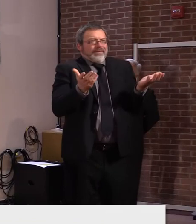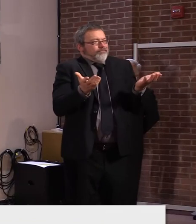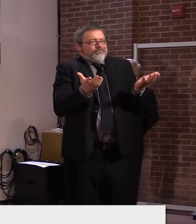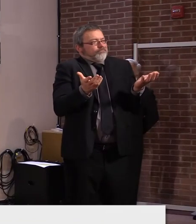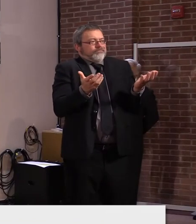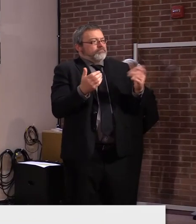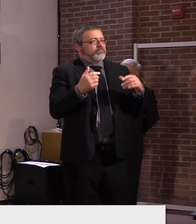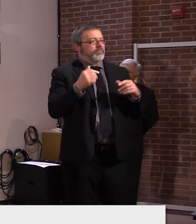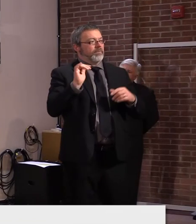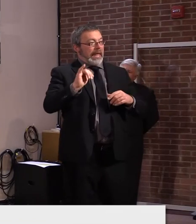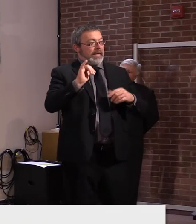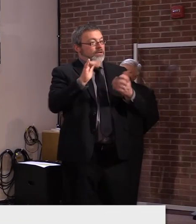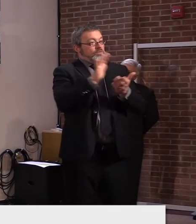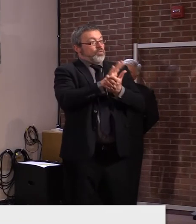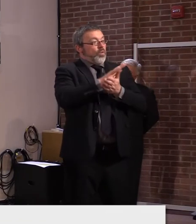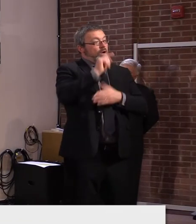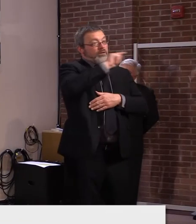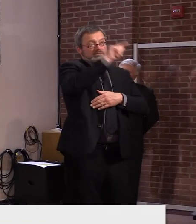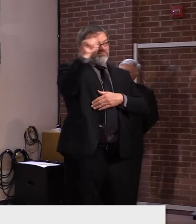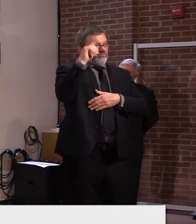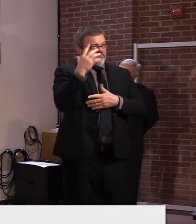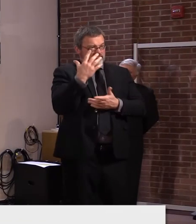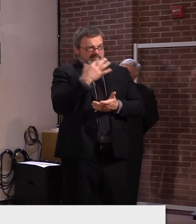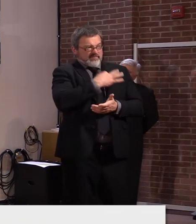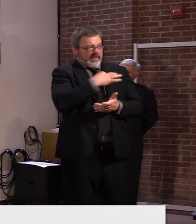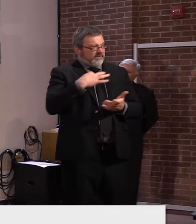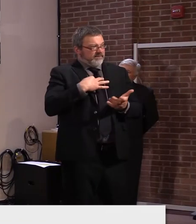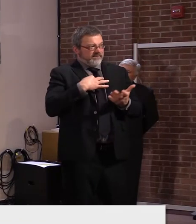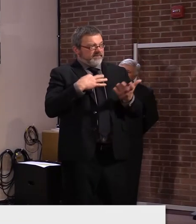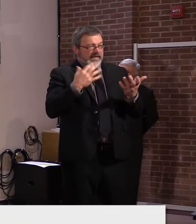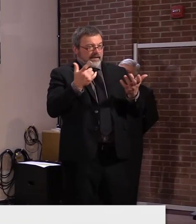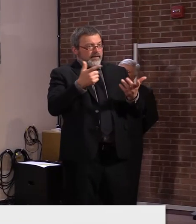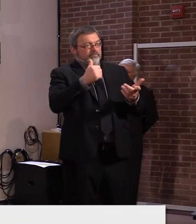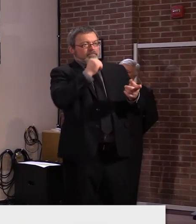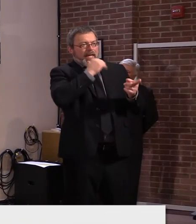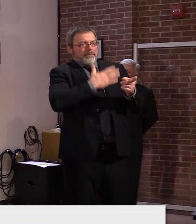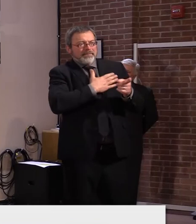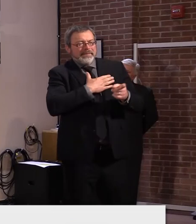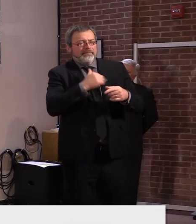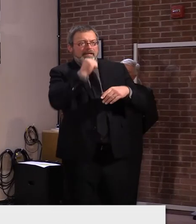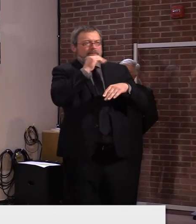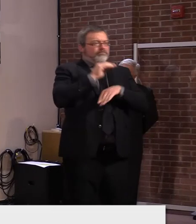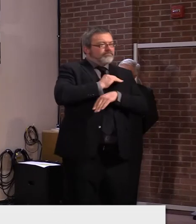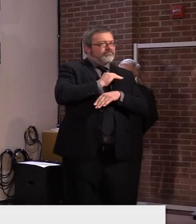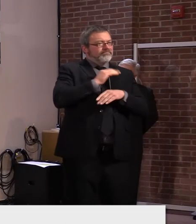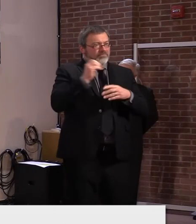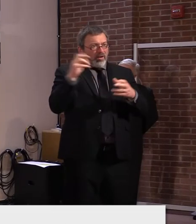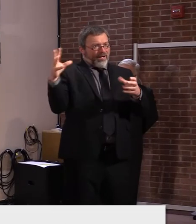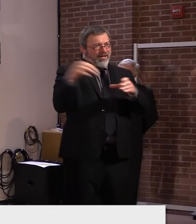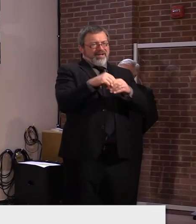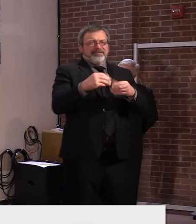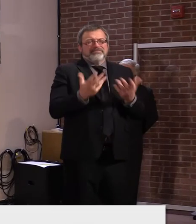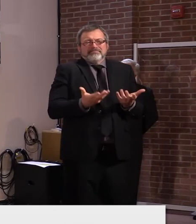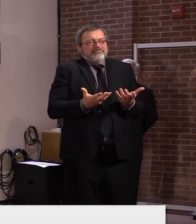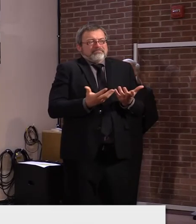lot of school-level officials found that not to work and to be inadequate. And so it definitely informed my perspective on to what extent we